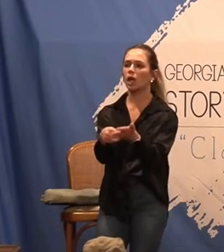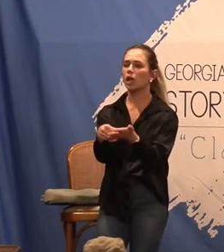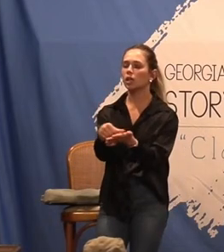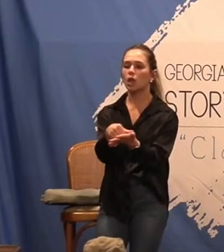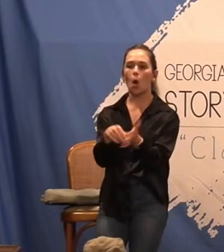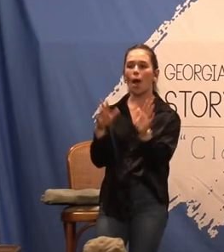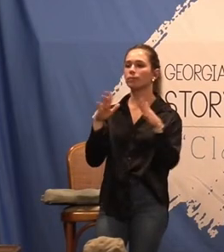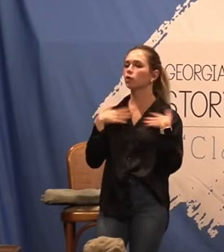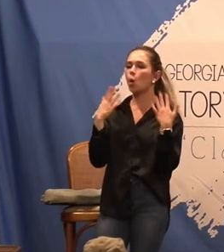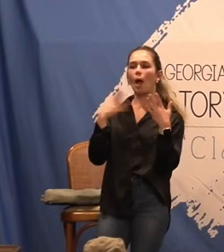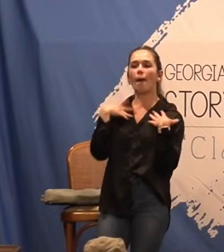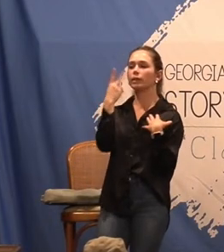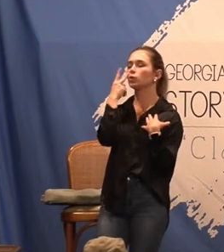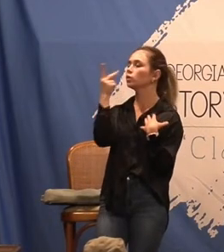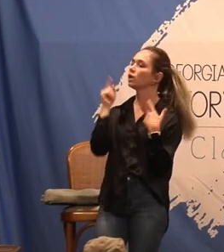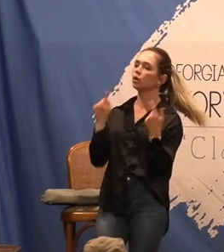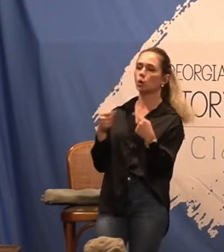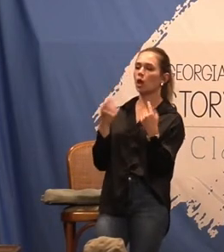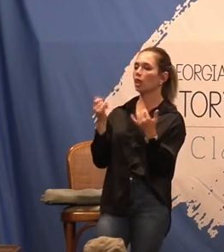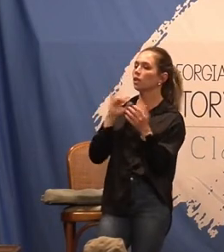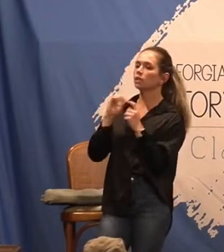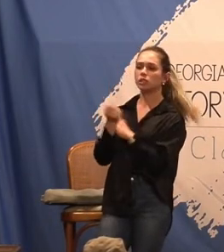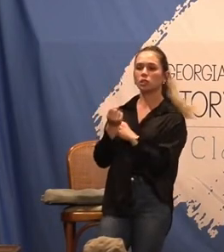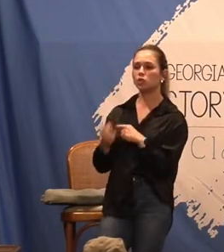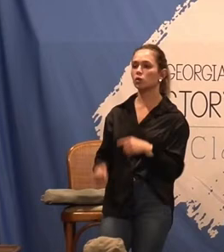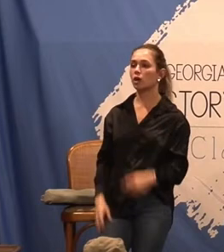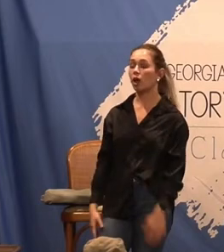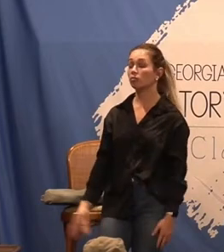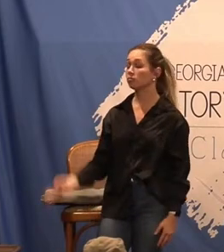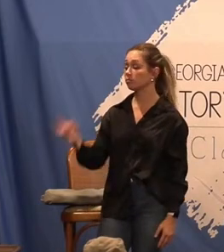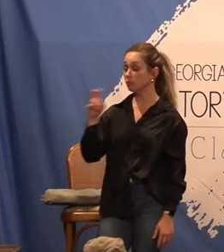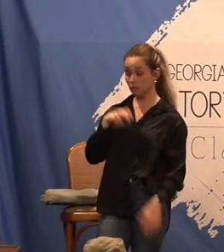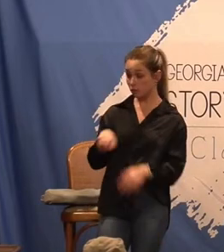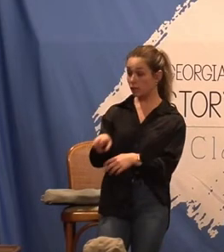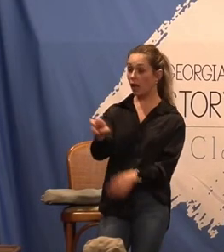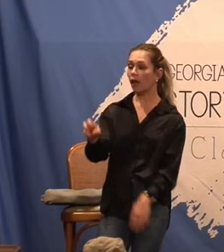am so happy to see you in this predicament. Horse